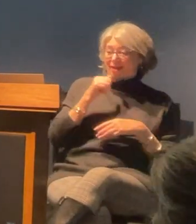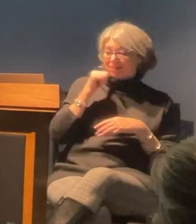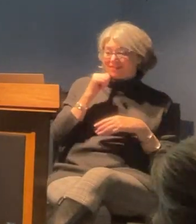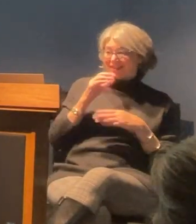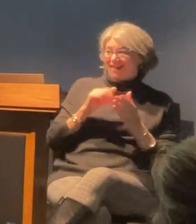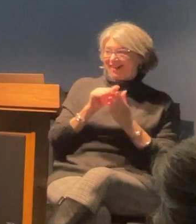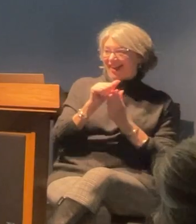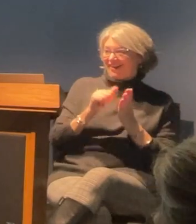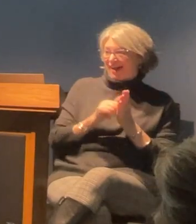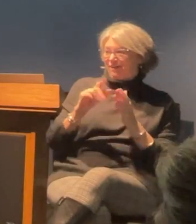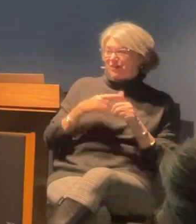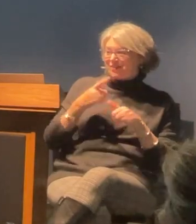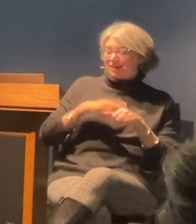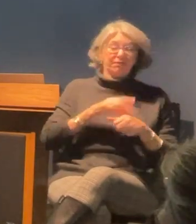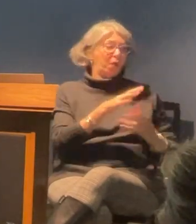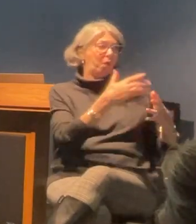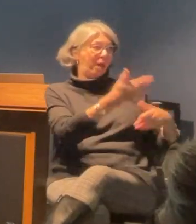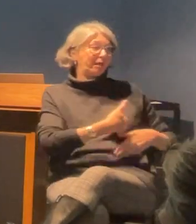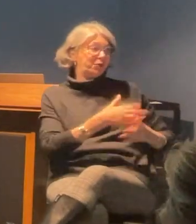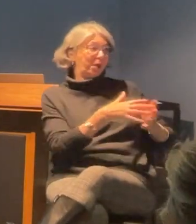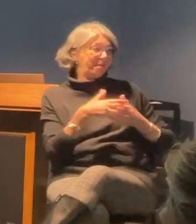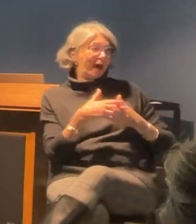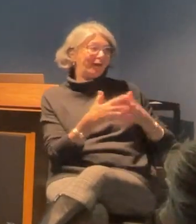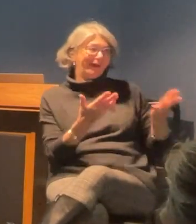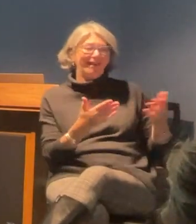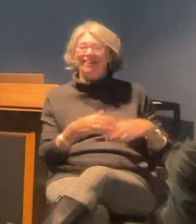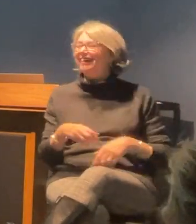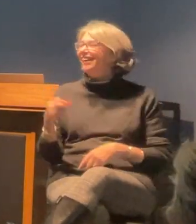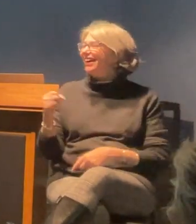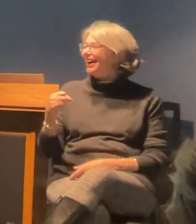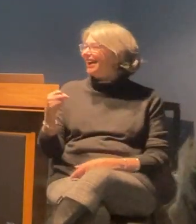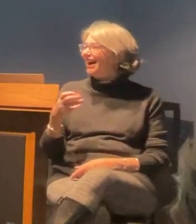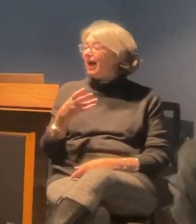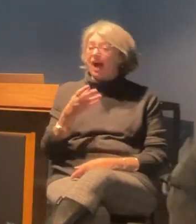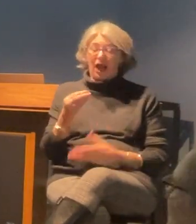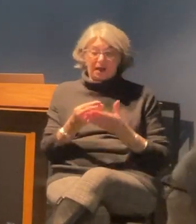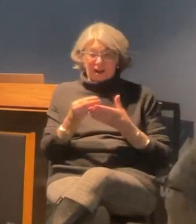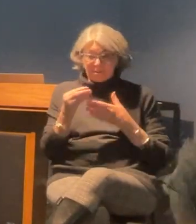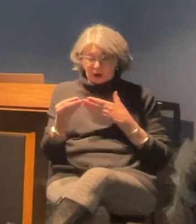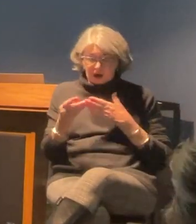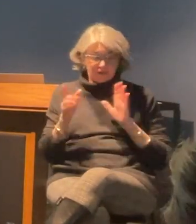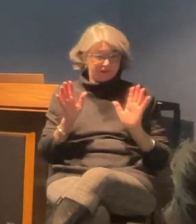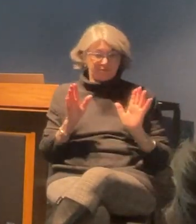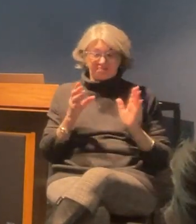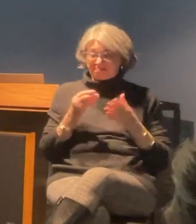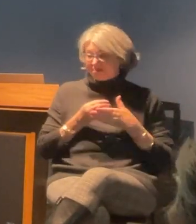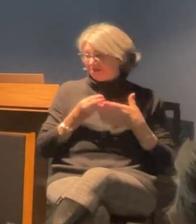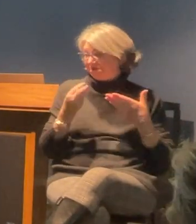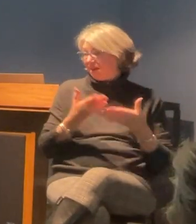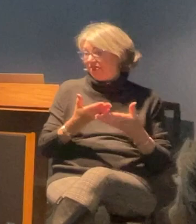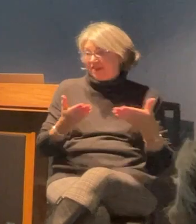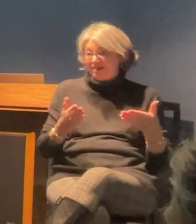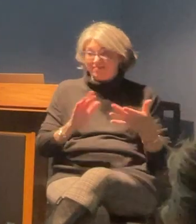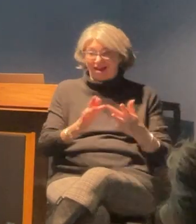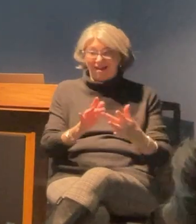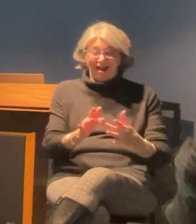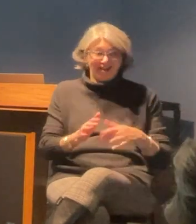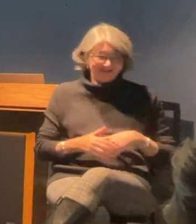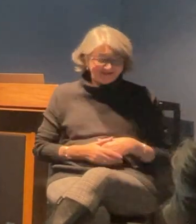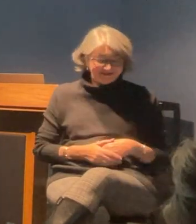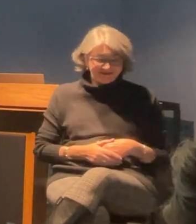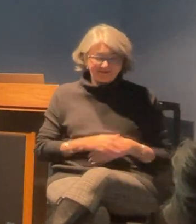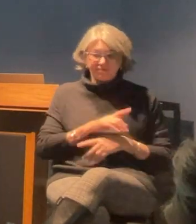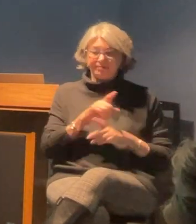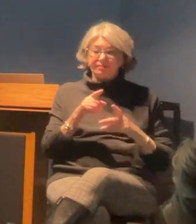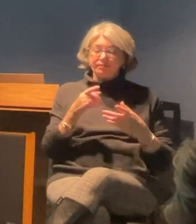America. Yes, happy to be here. And I just bought a bunch of stuff online. And